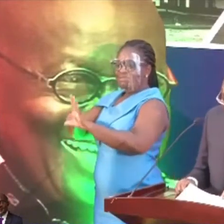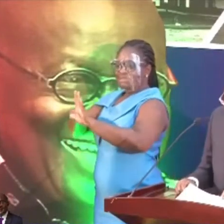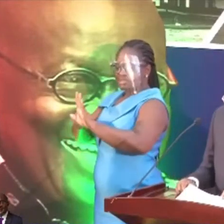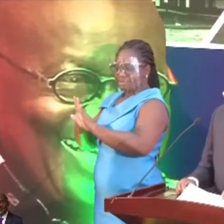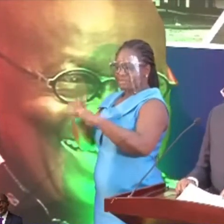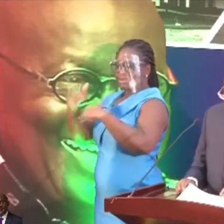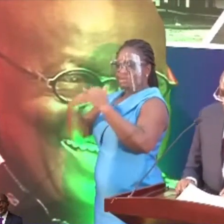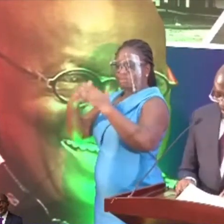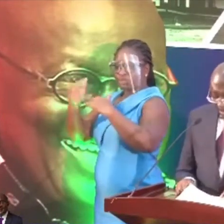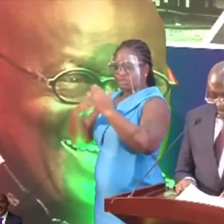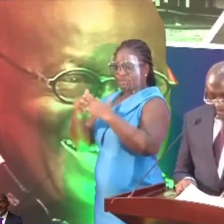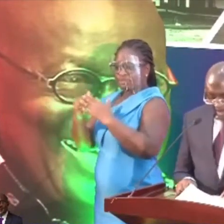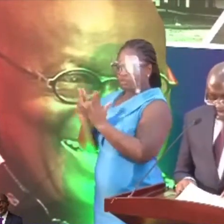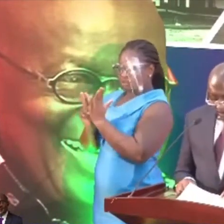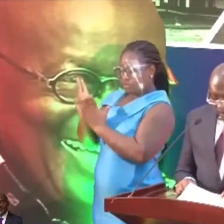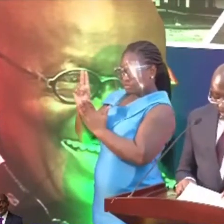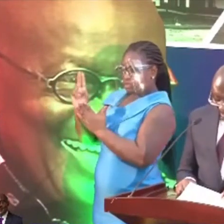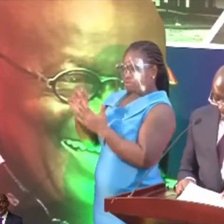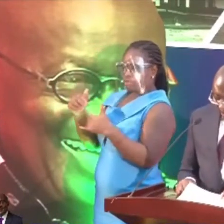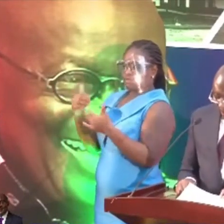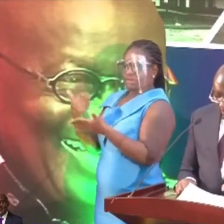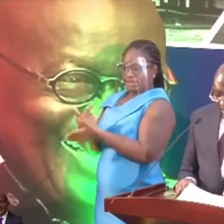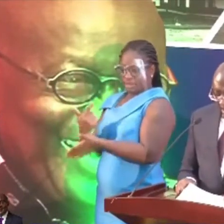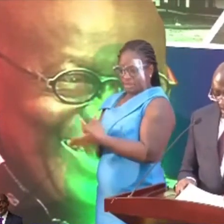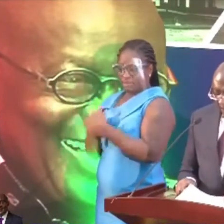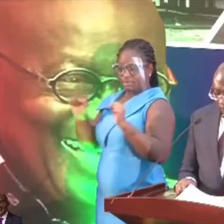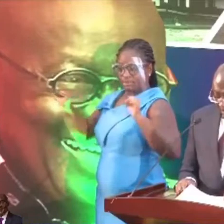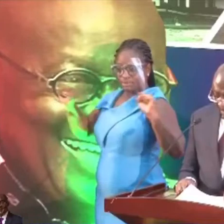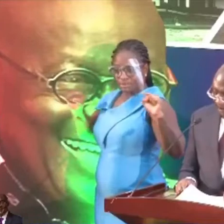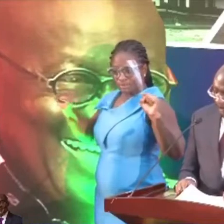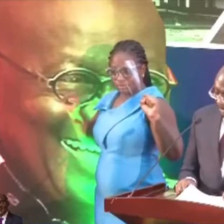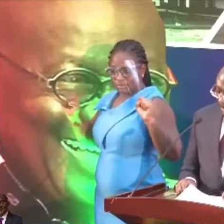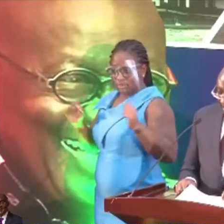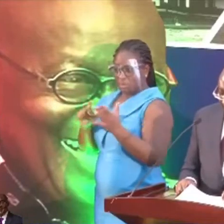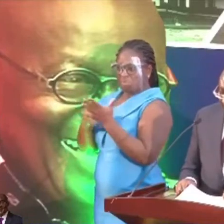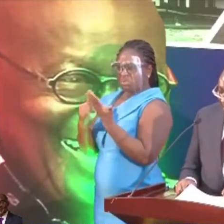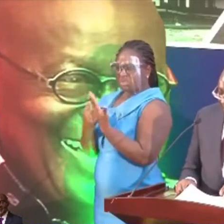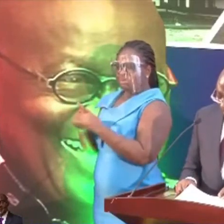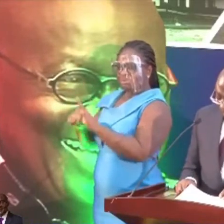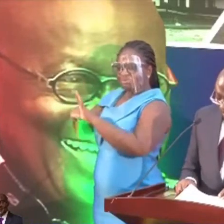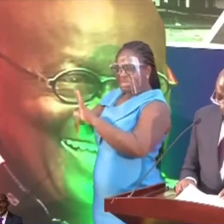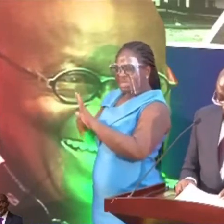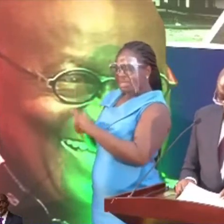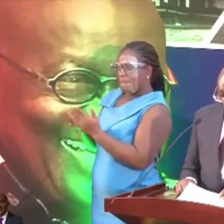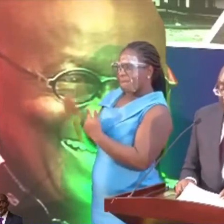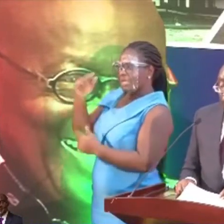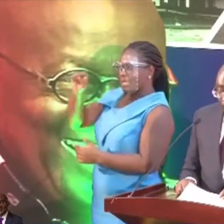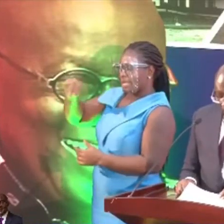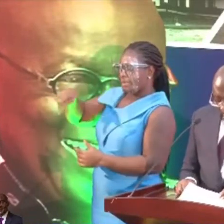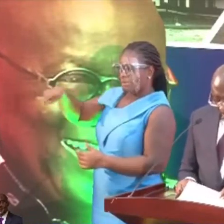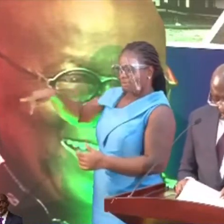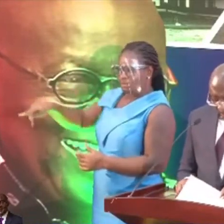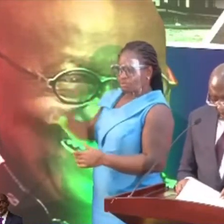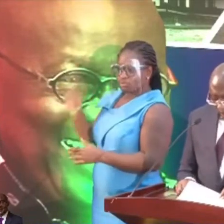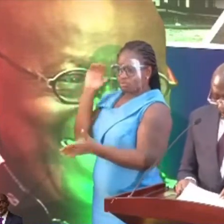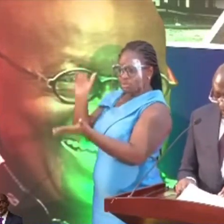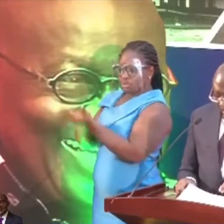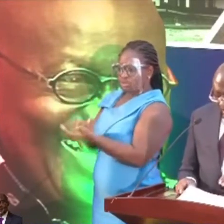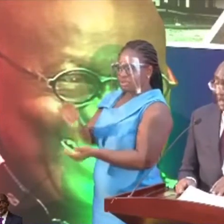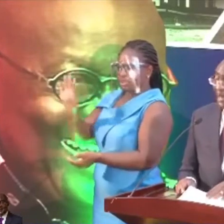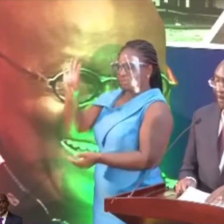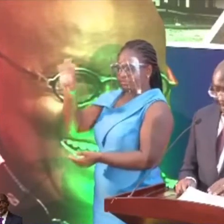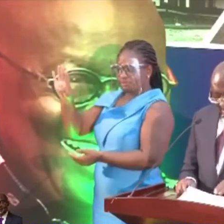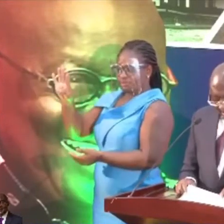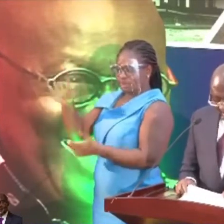construction of the University of Ghana Sports Stadium, a project that was started by the NPP government in 2004 and